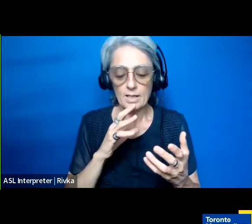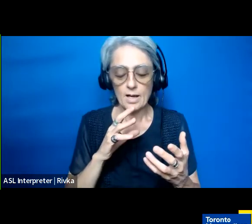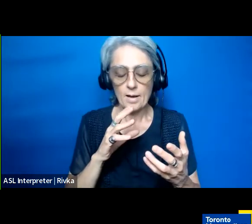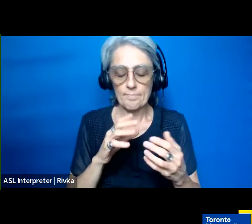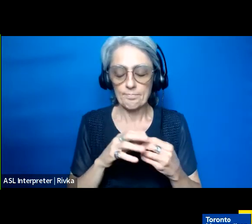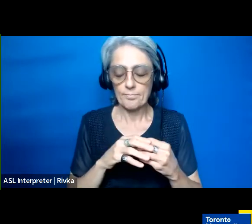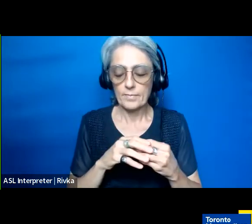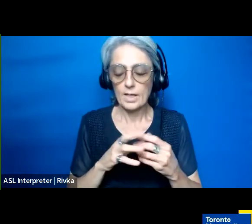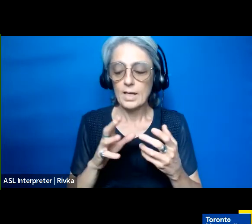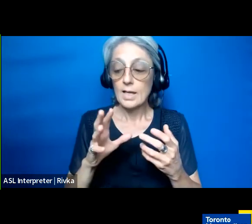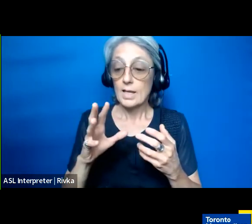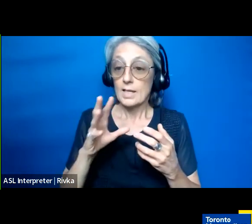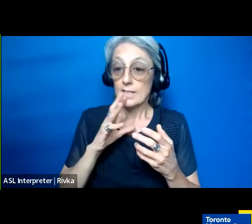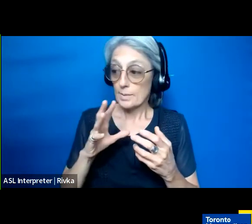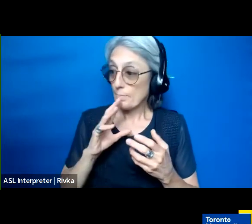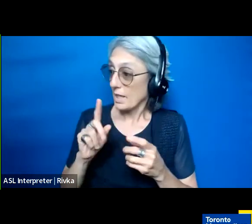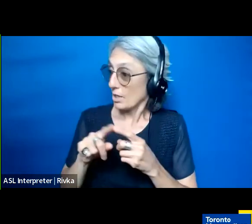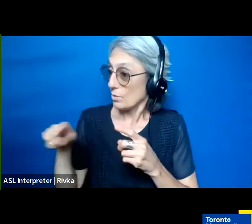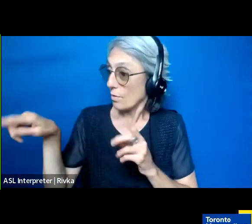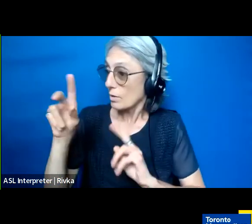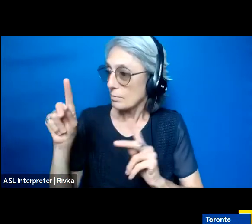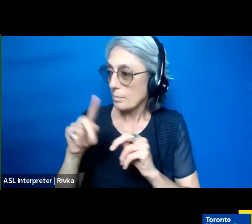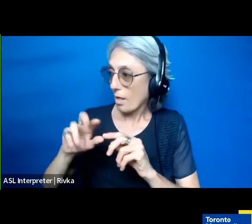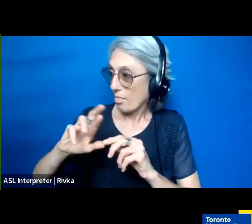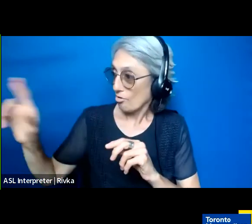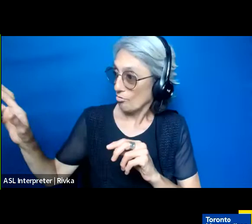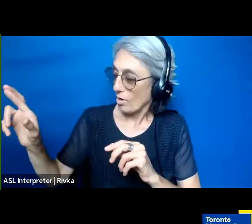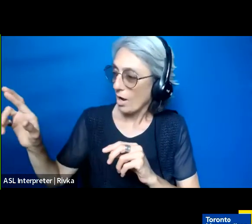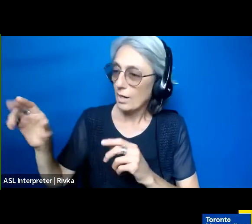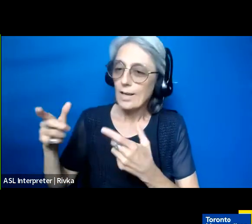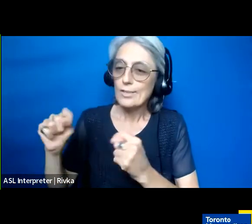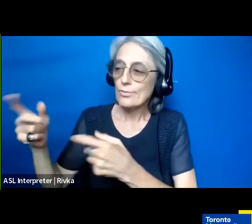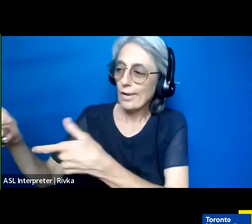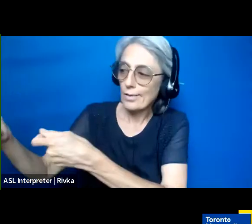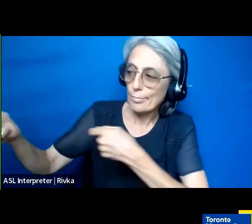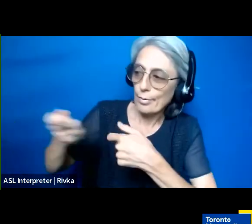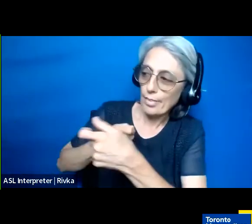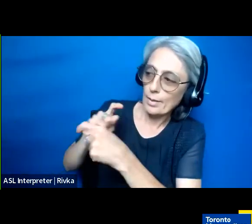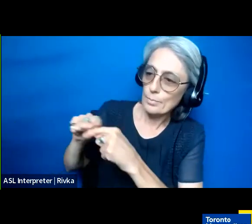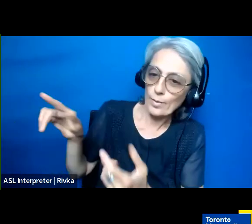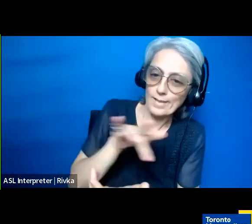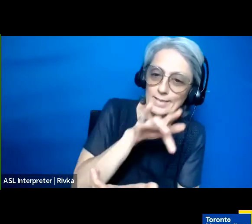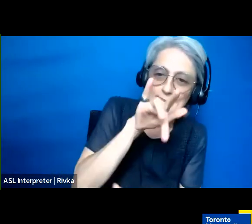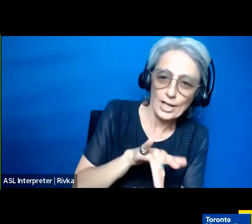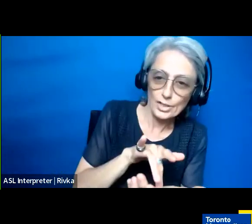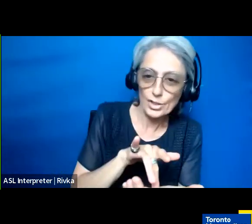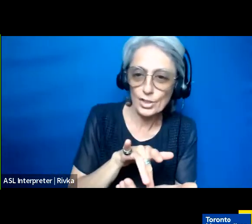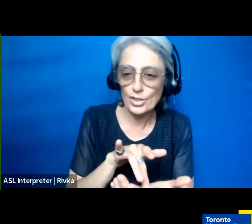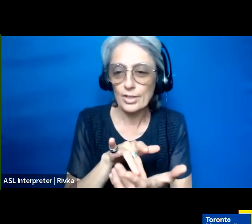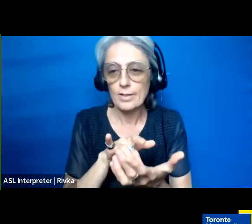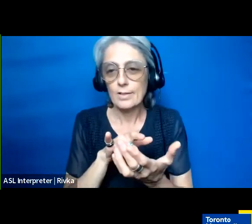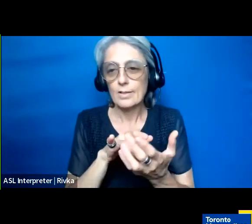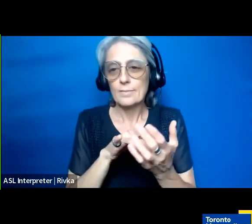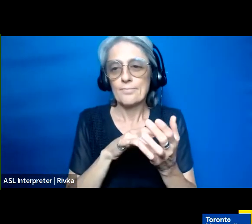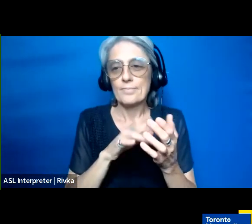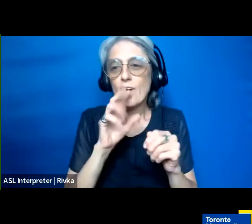people on the right and drawing them a little bit more to the center, somehow framing issues that way.